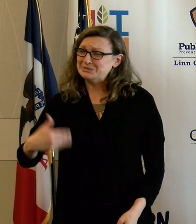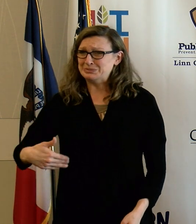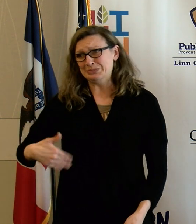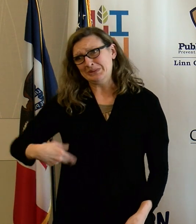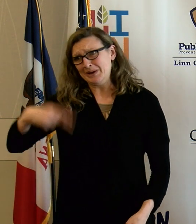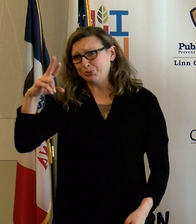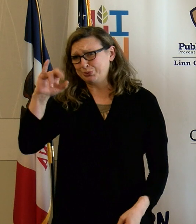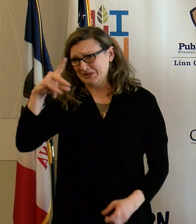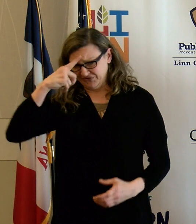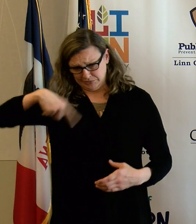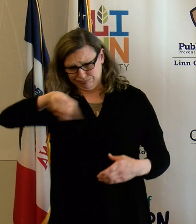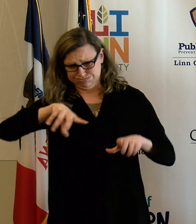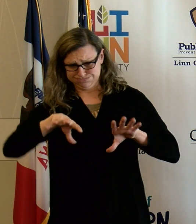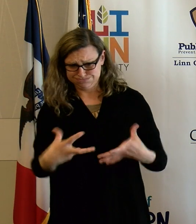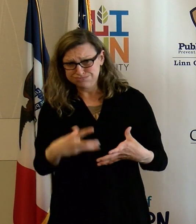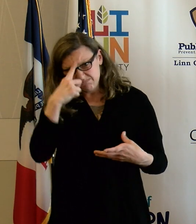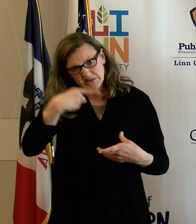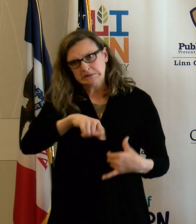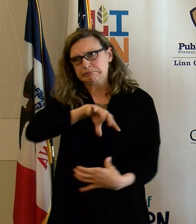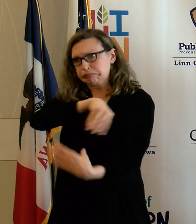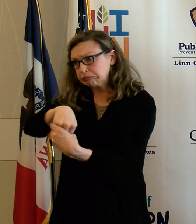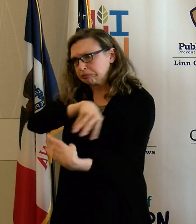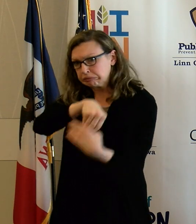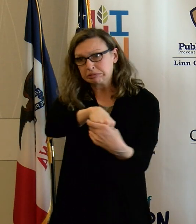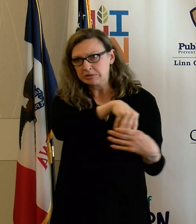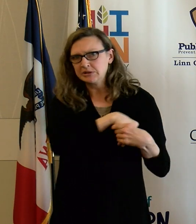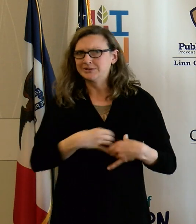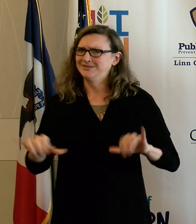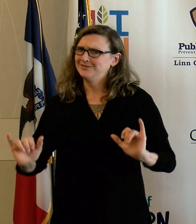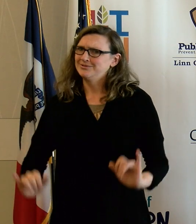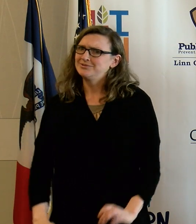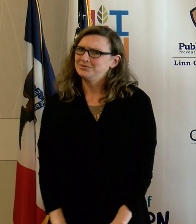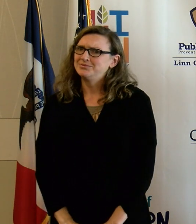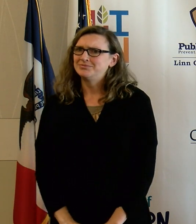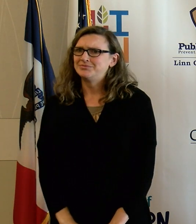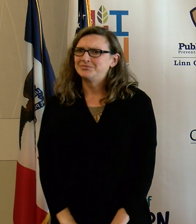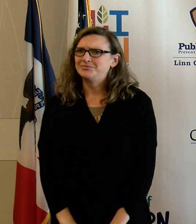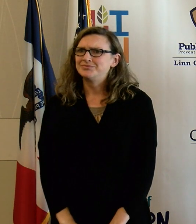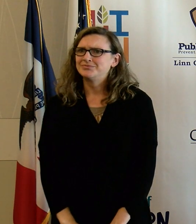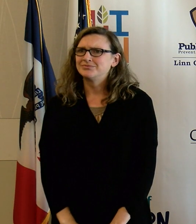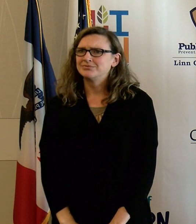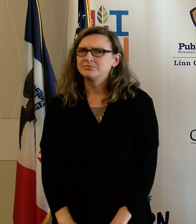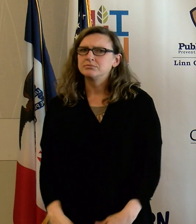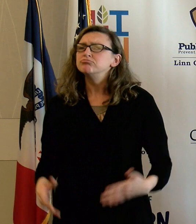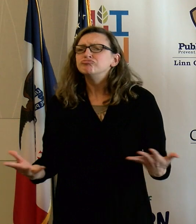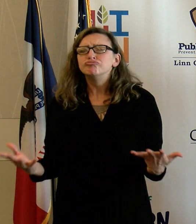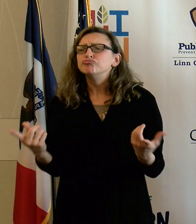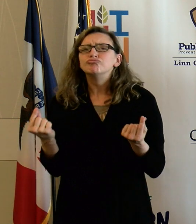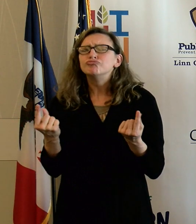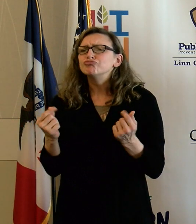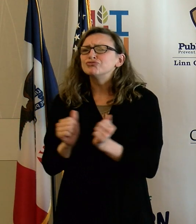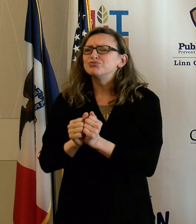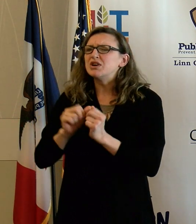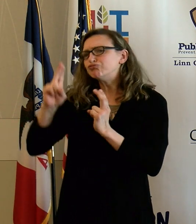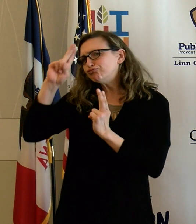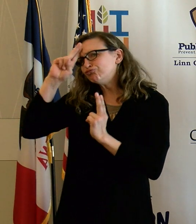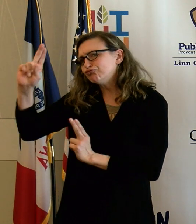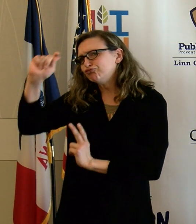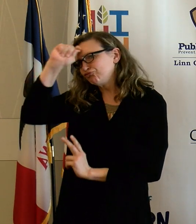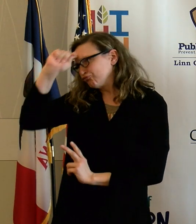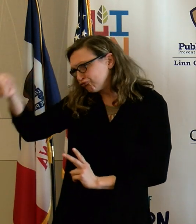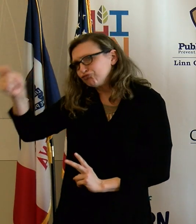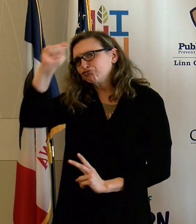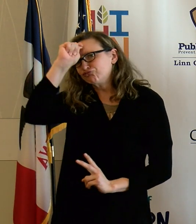day. Now, the best way we can honor them is by doing our part to slow the